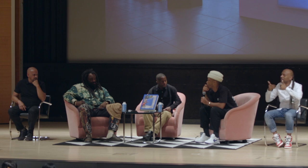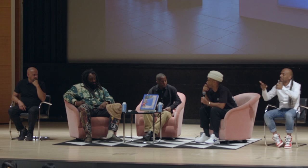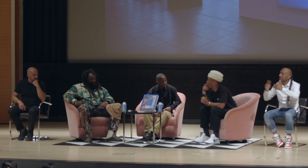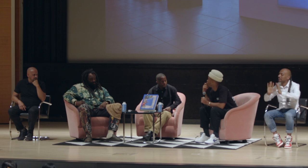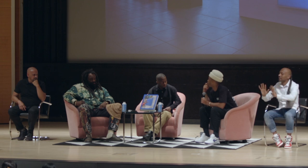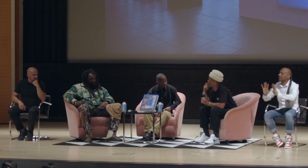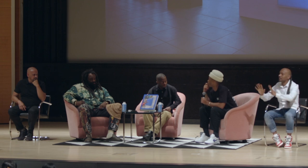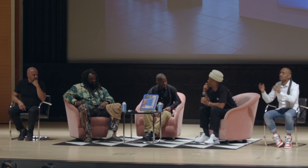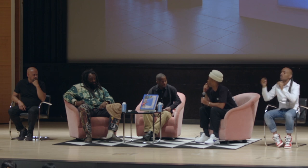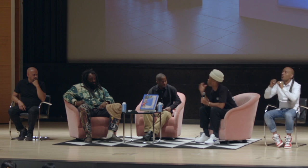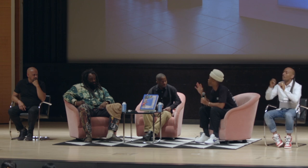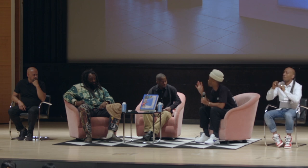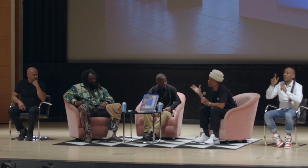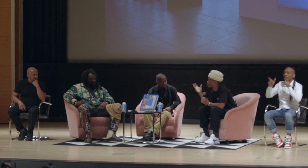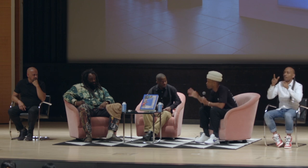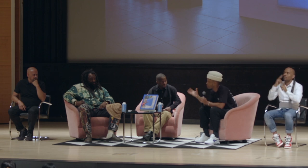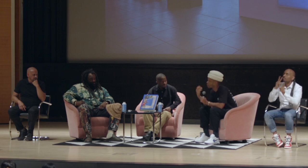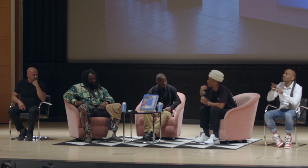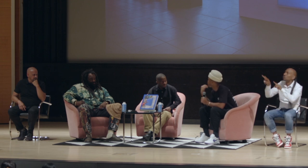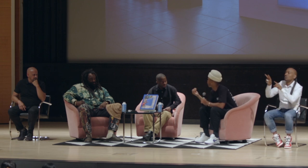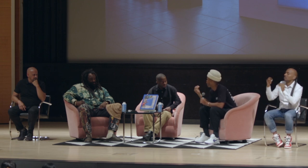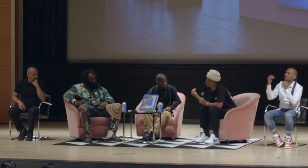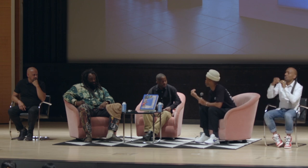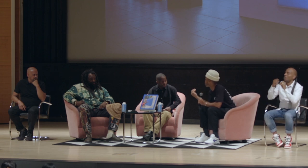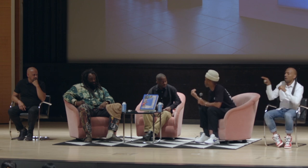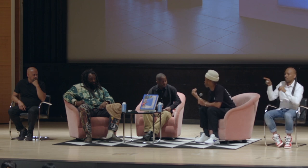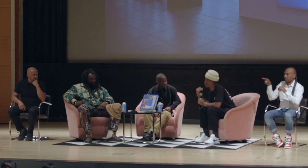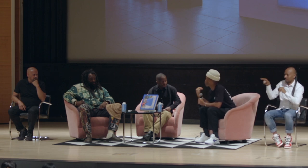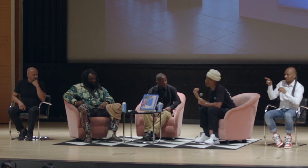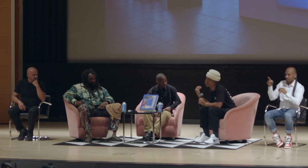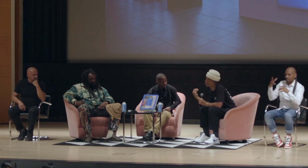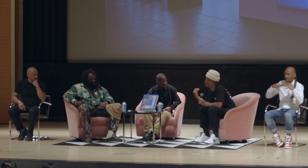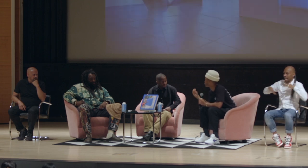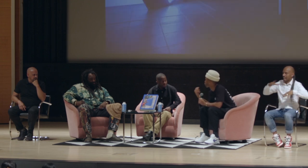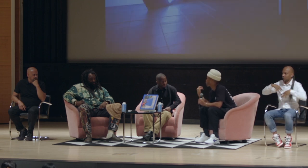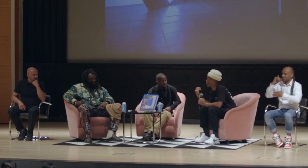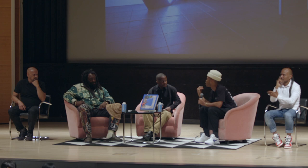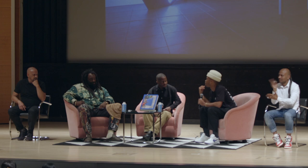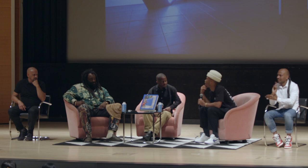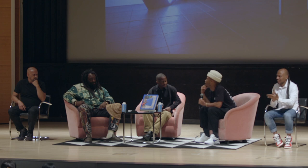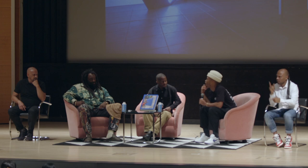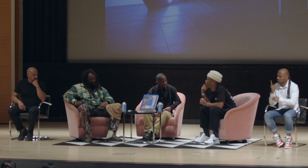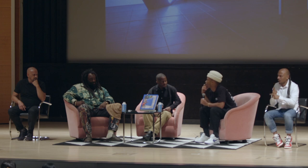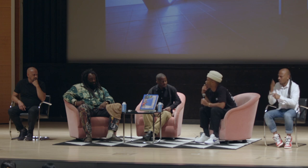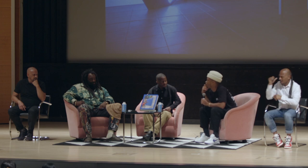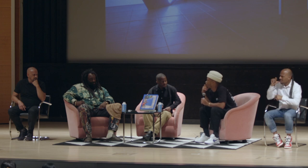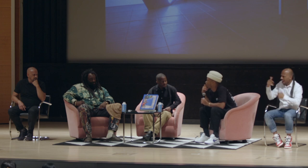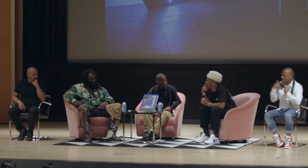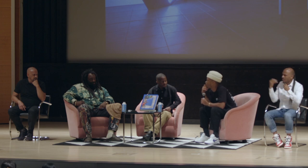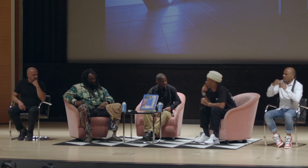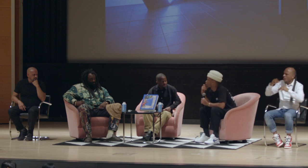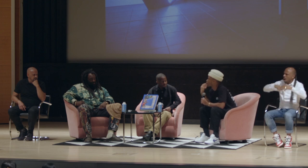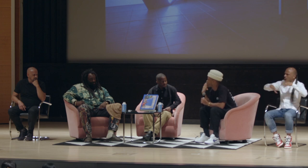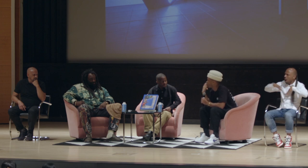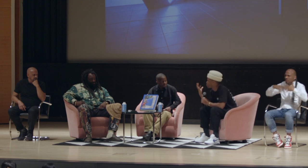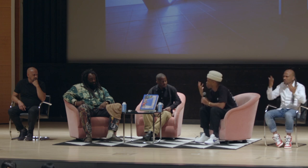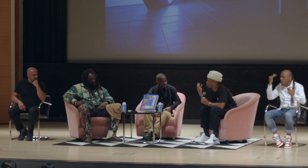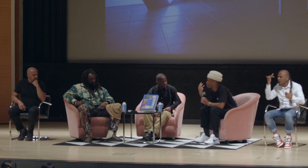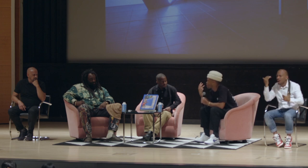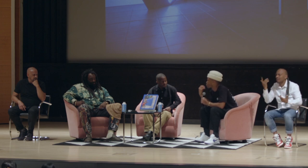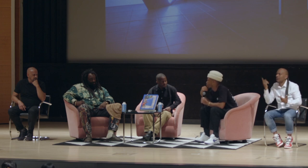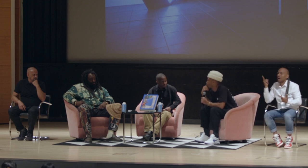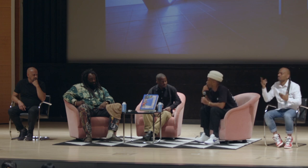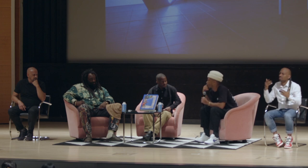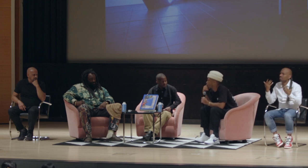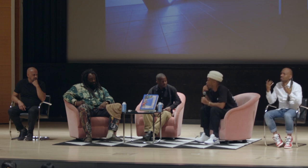you know, their views on him, right? He was he's a fashion designer. Why don't you have more clothes? Why aren't, you know, and what was sort of